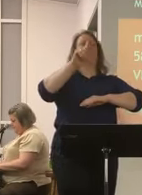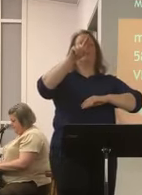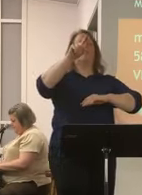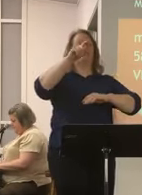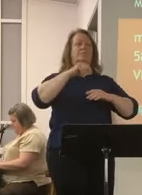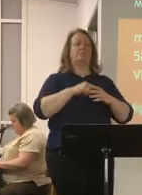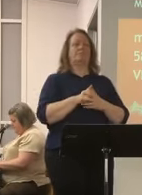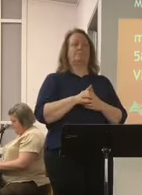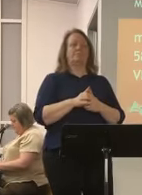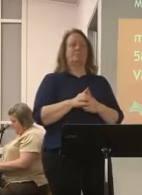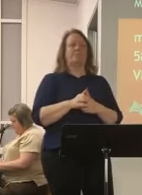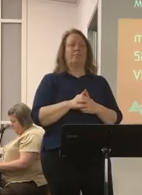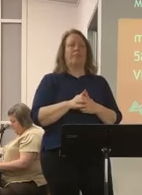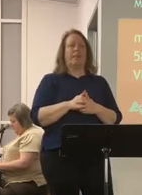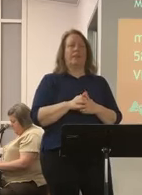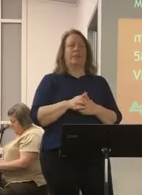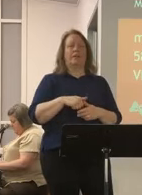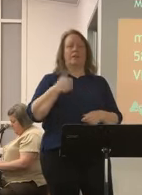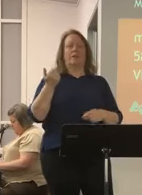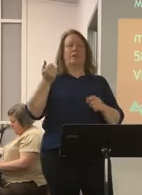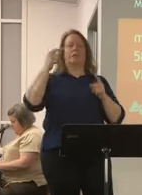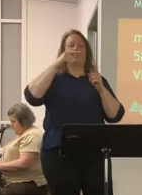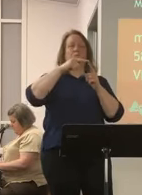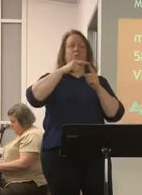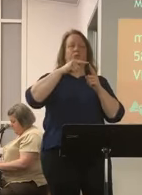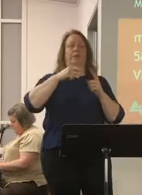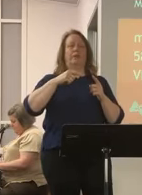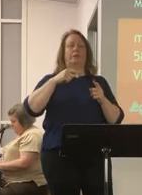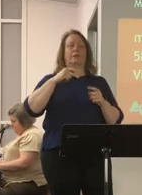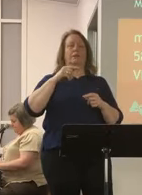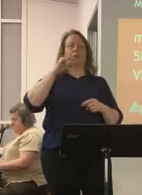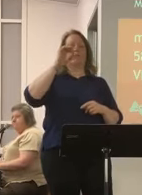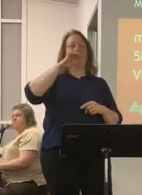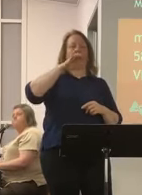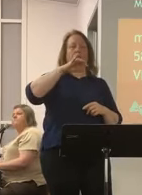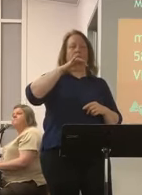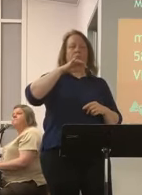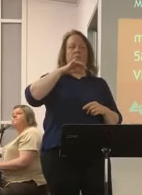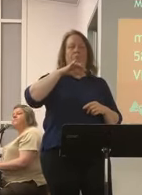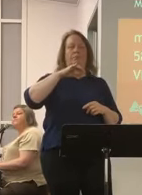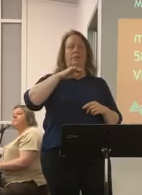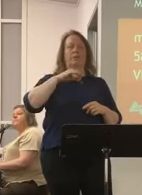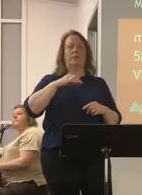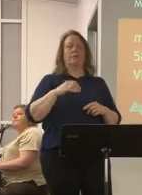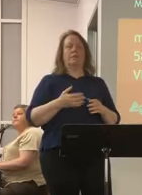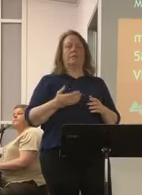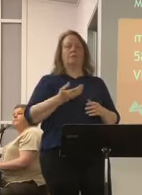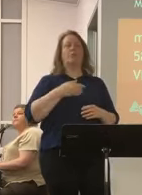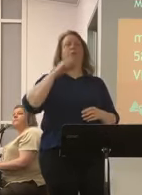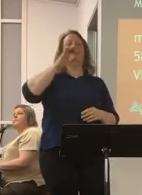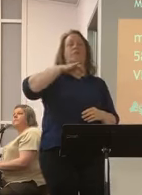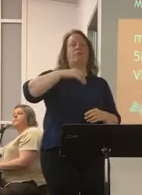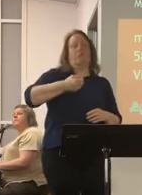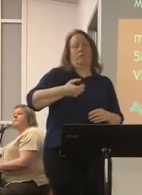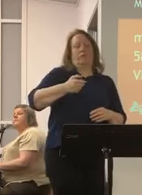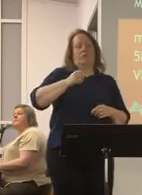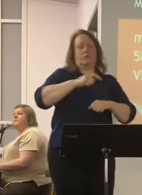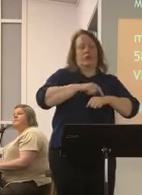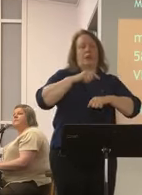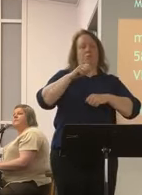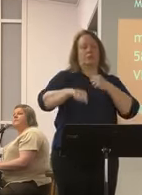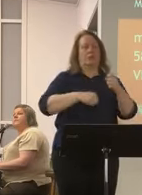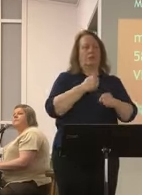table. The other point that we're going to vote on, and we vote on this a couple times a year, just to see that we're all seeing how